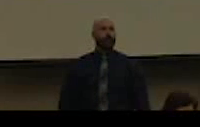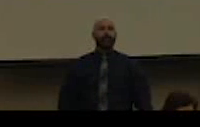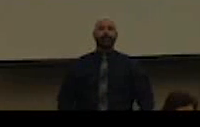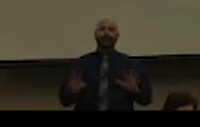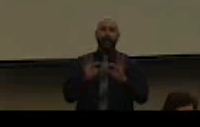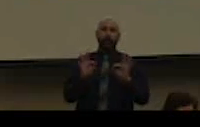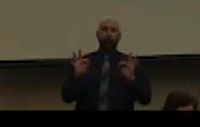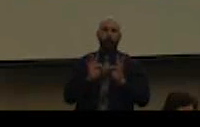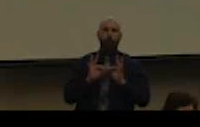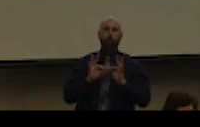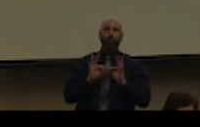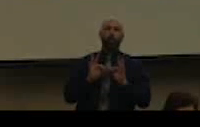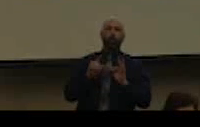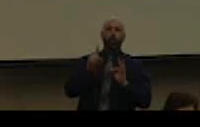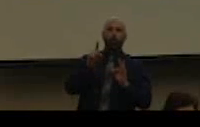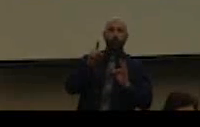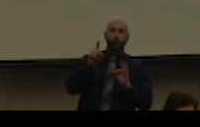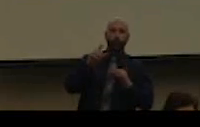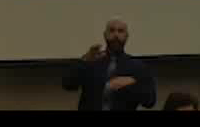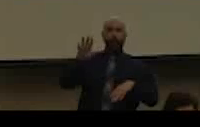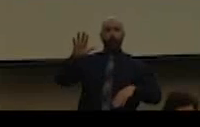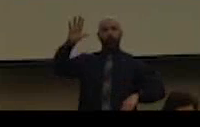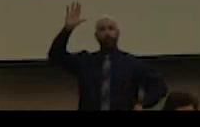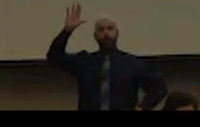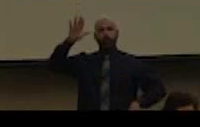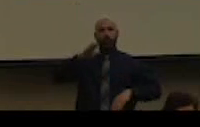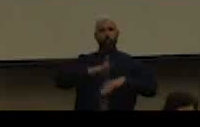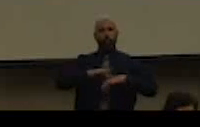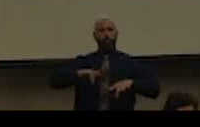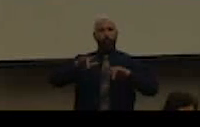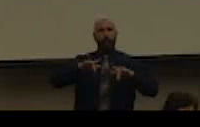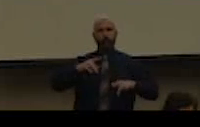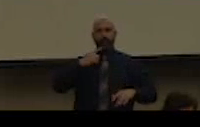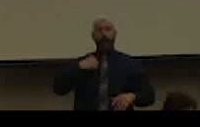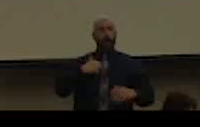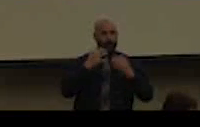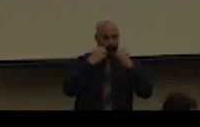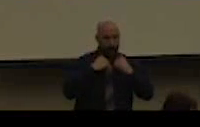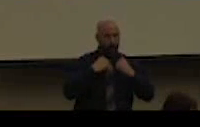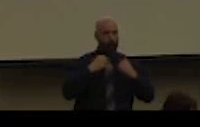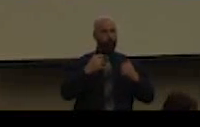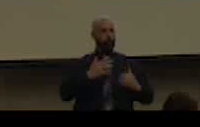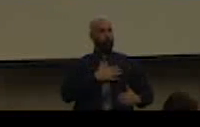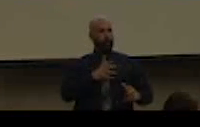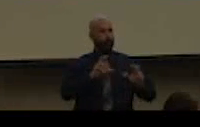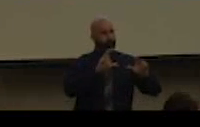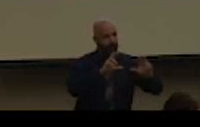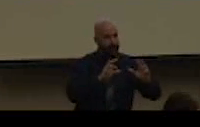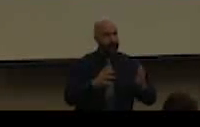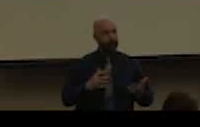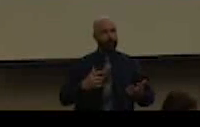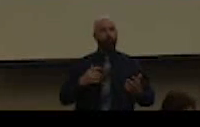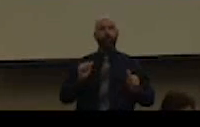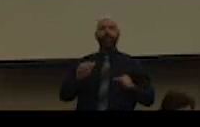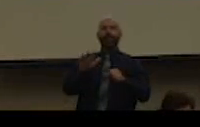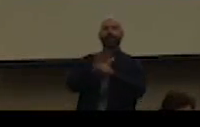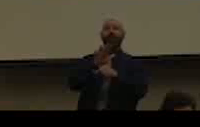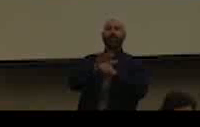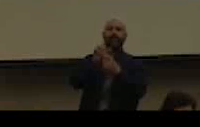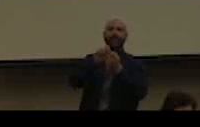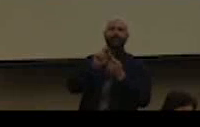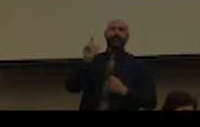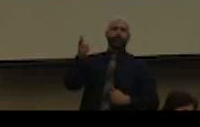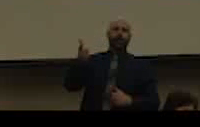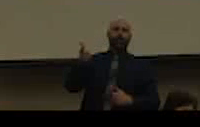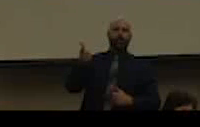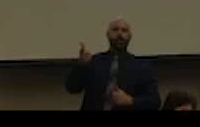on the record now saying, I care about this, I'm willing to invest in this. We can fill in the details later. Right now, just